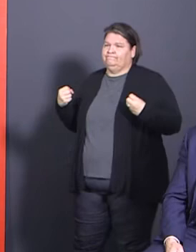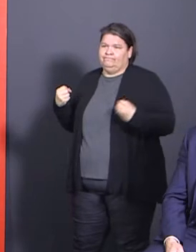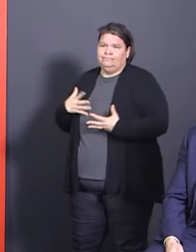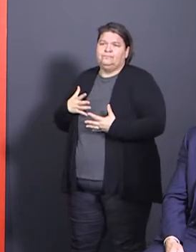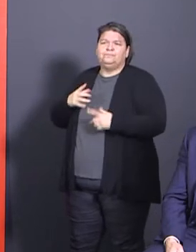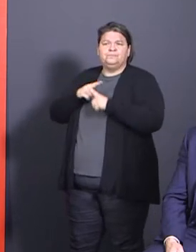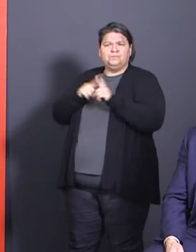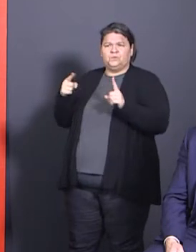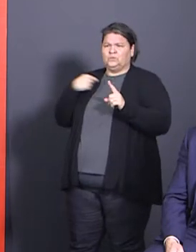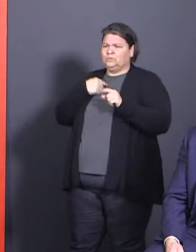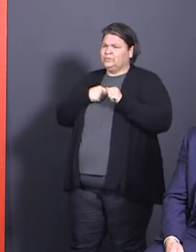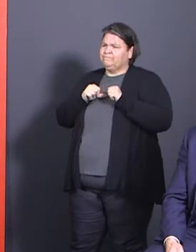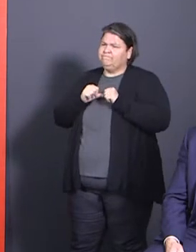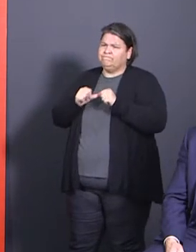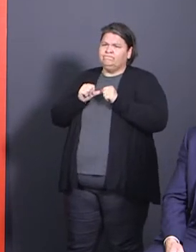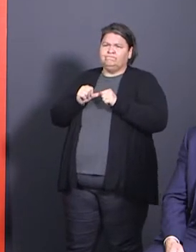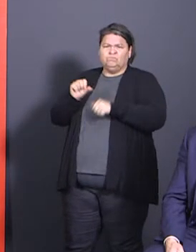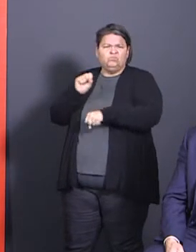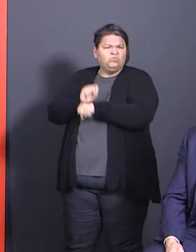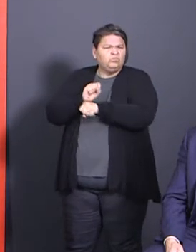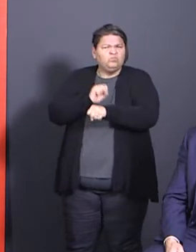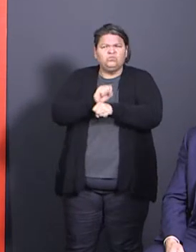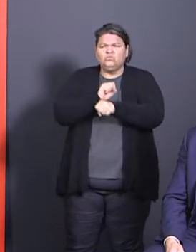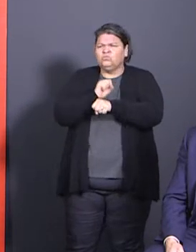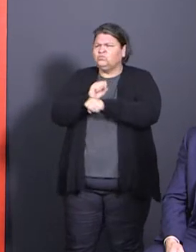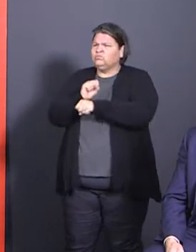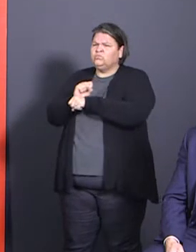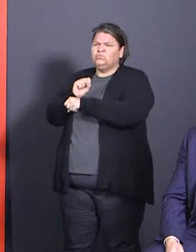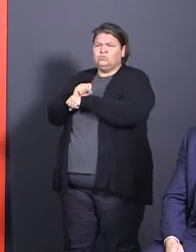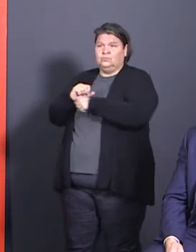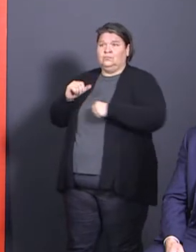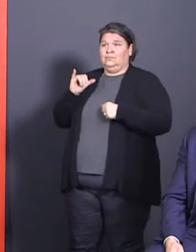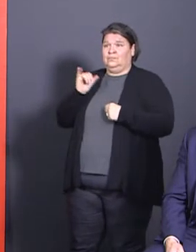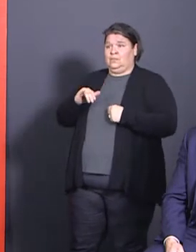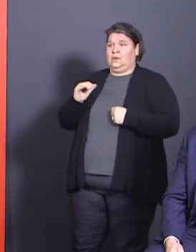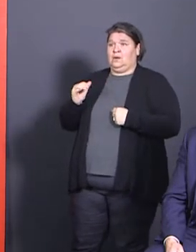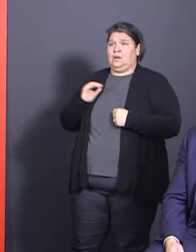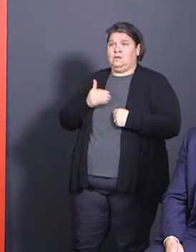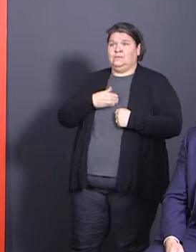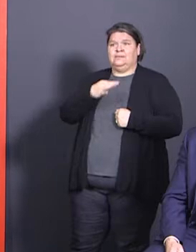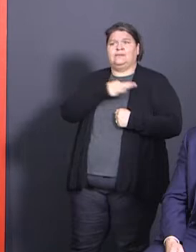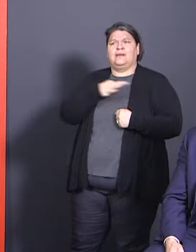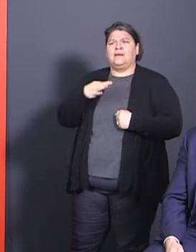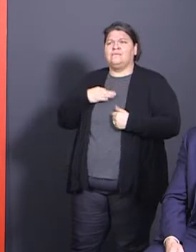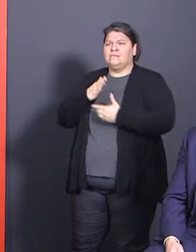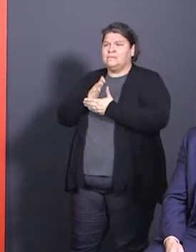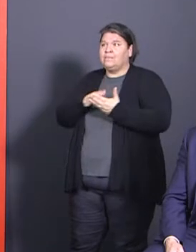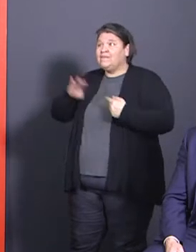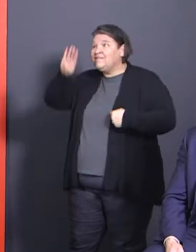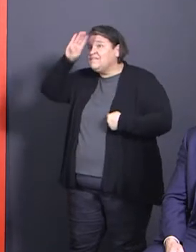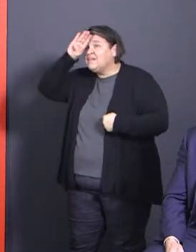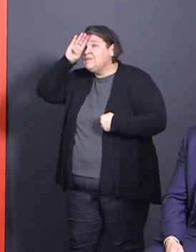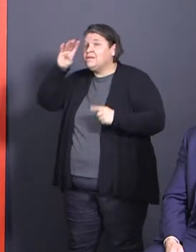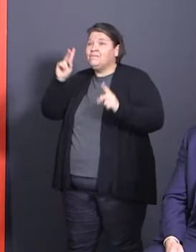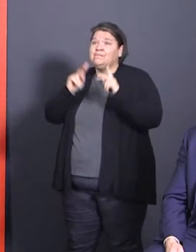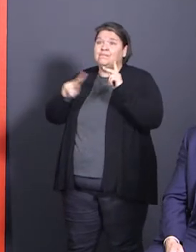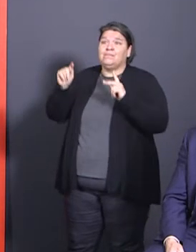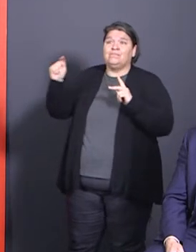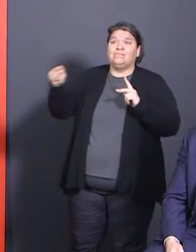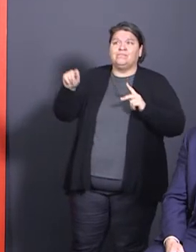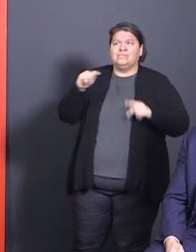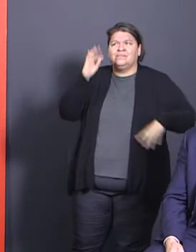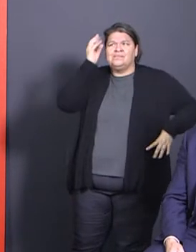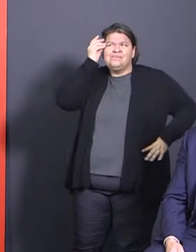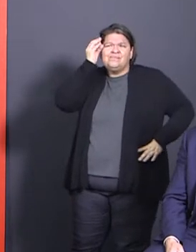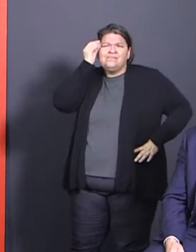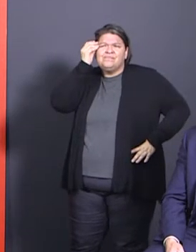about it that there's a little bit of apprehension amongst some of our civil servants that are just wondering what they're taking home with their families, what